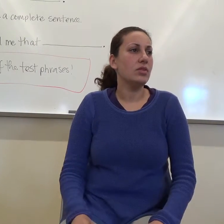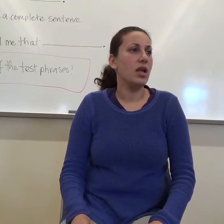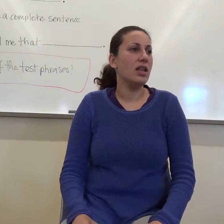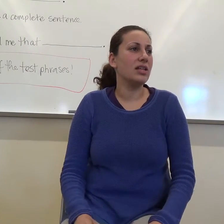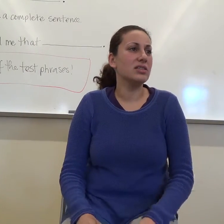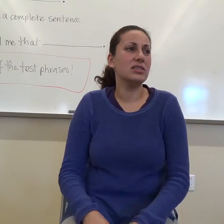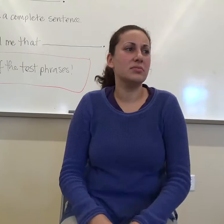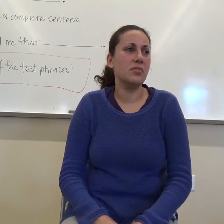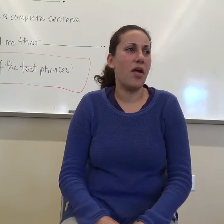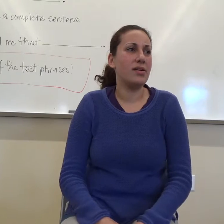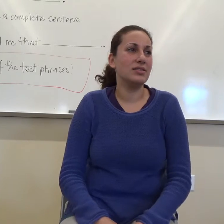Like,